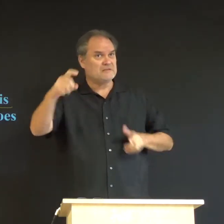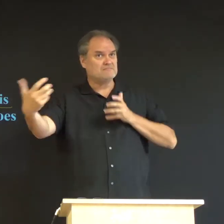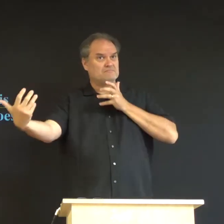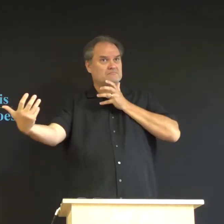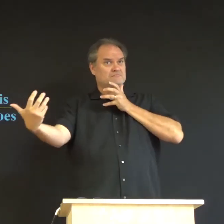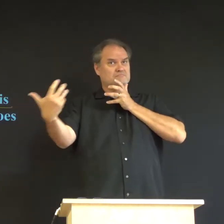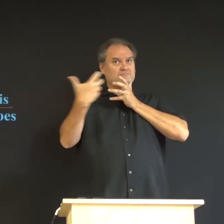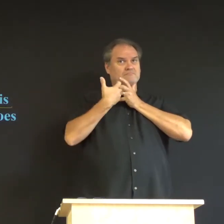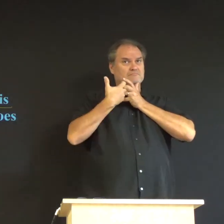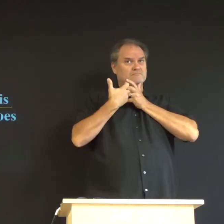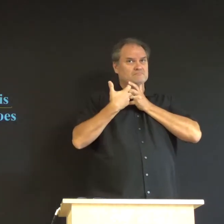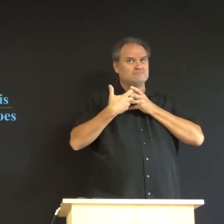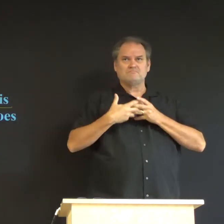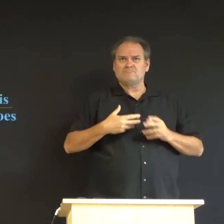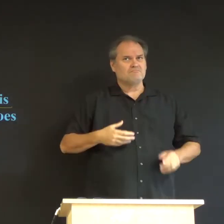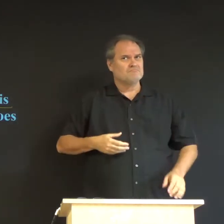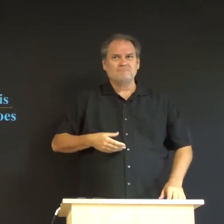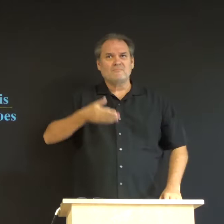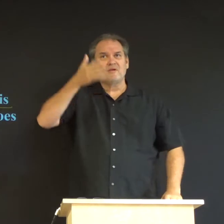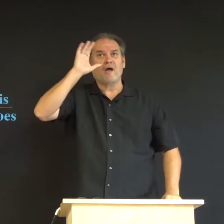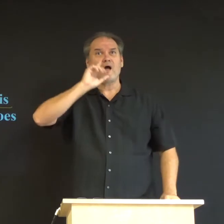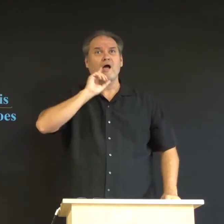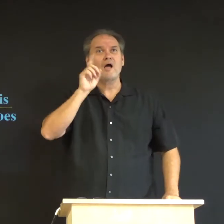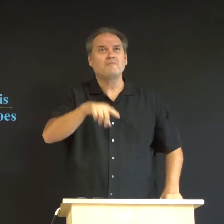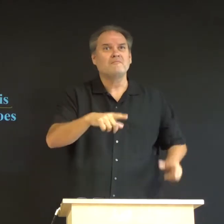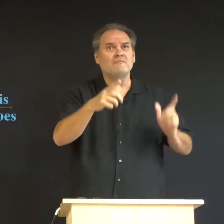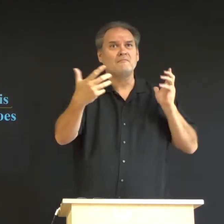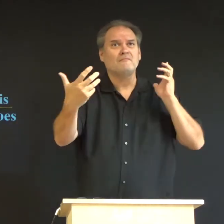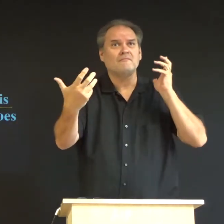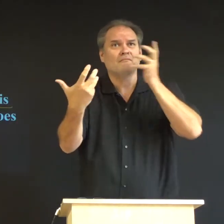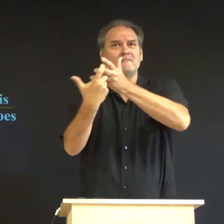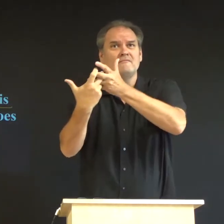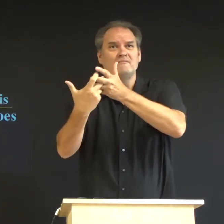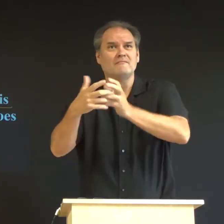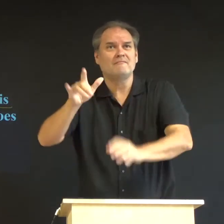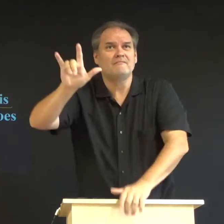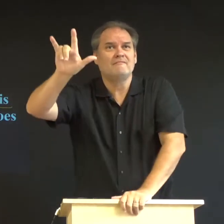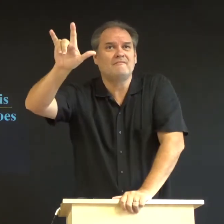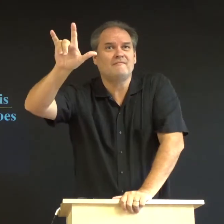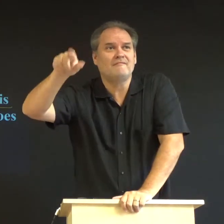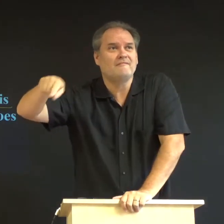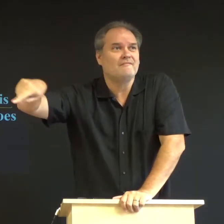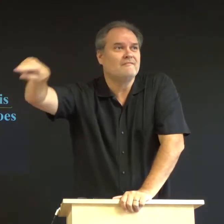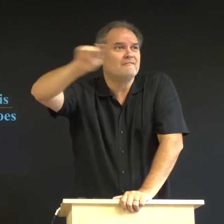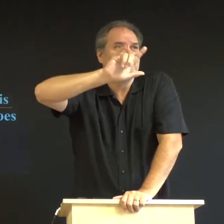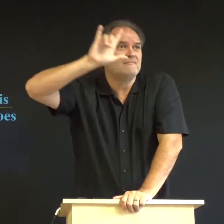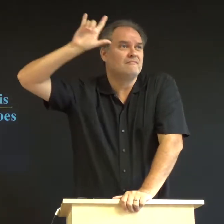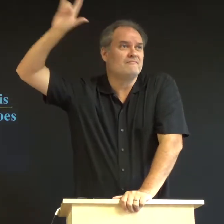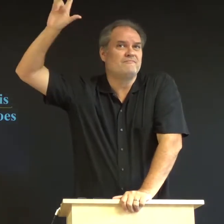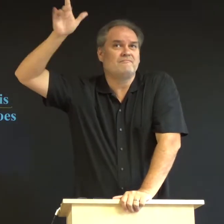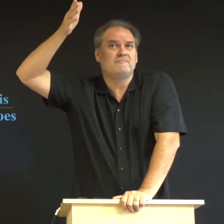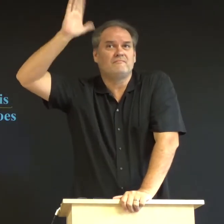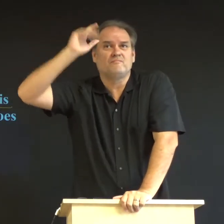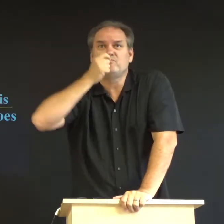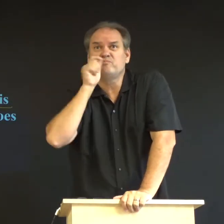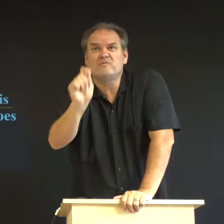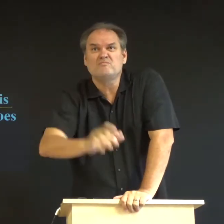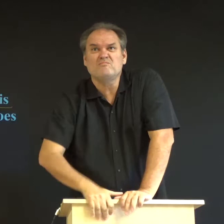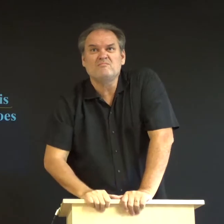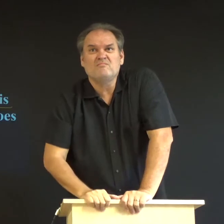God. Did God say that you're not sharing church with what you believe? No, he says command that that's the love.